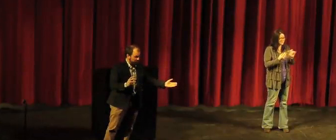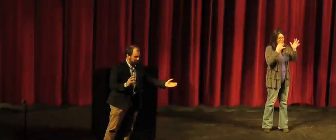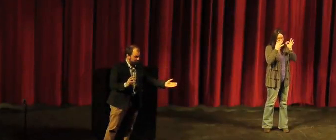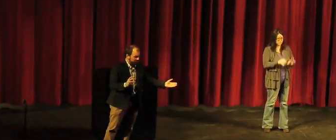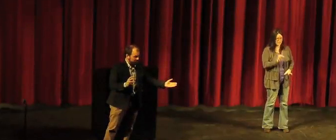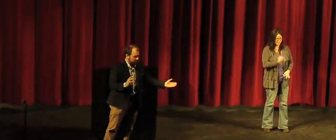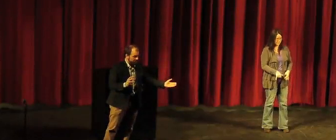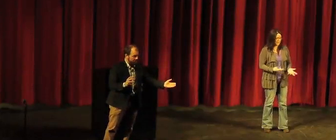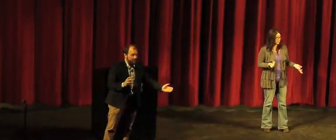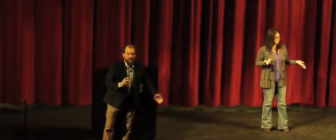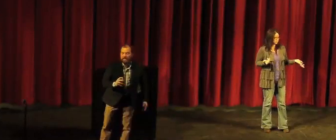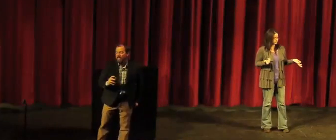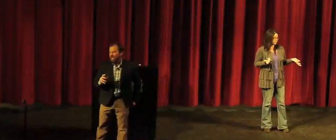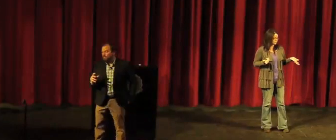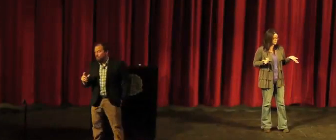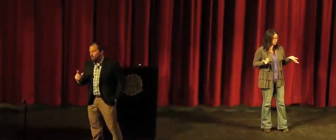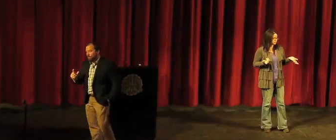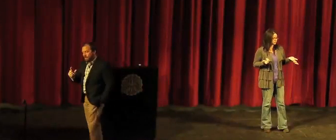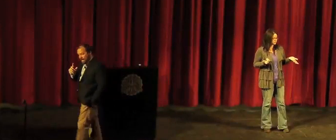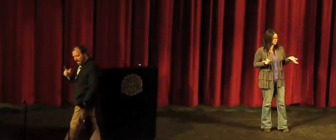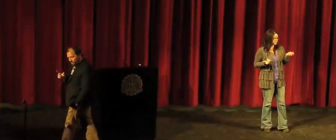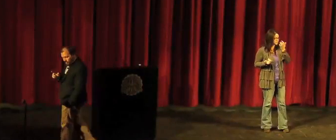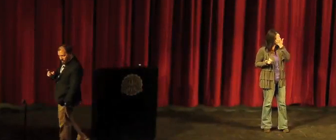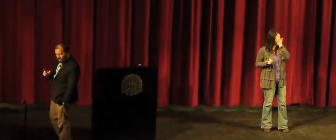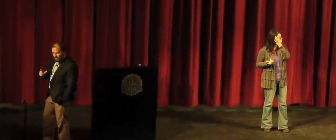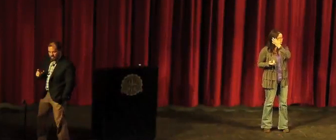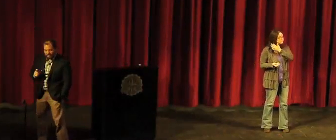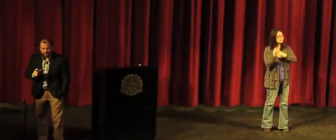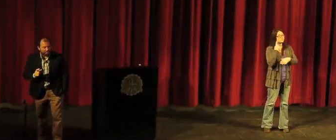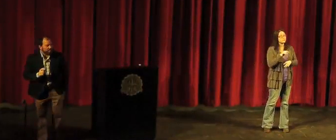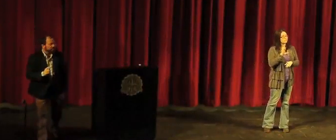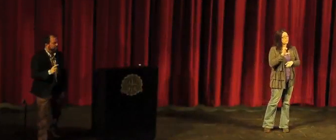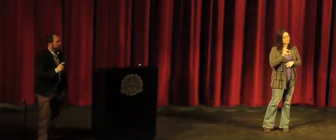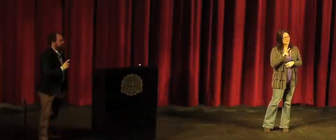conclusion. And for Kavanaugh,